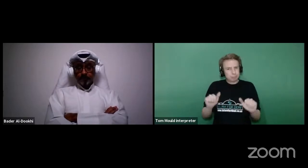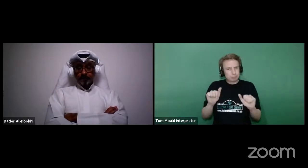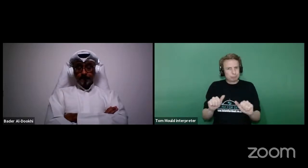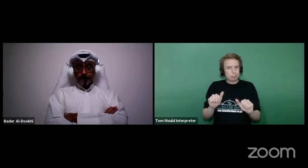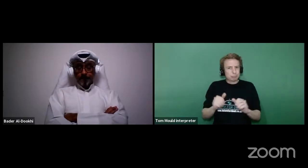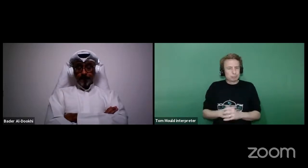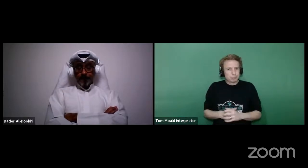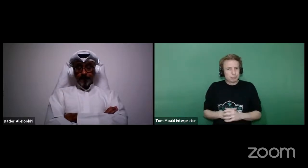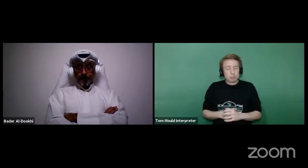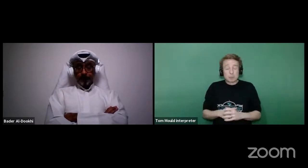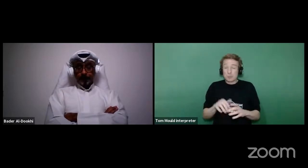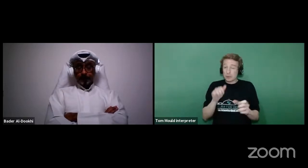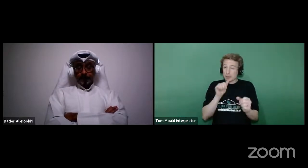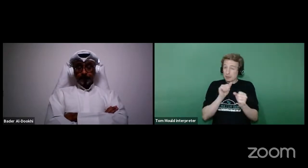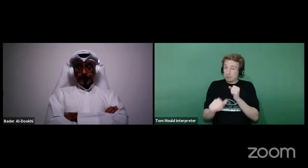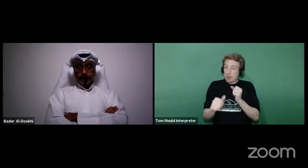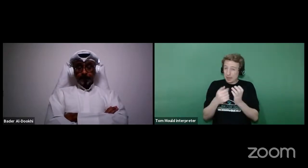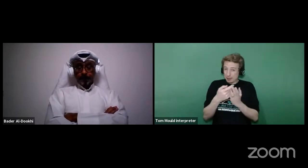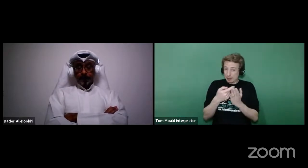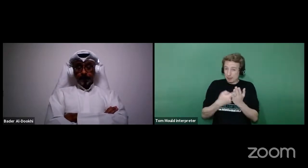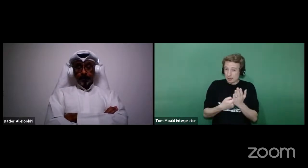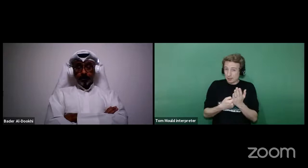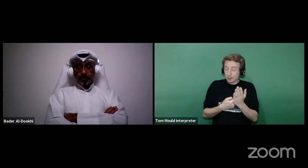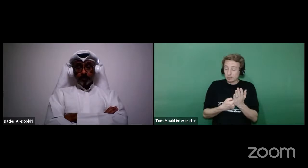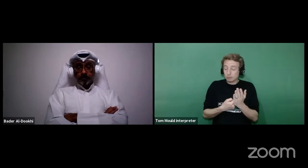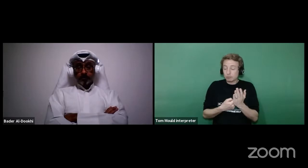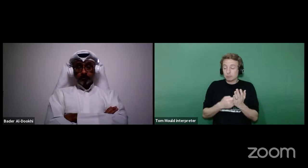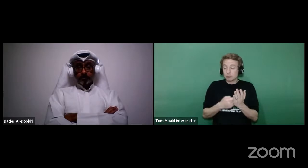is encompassed within the Islamic legislation,